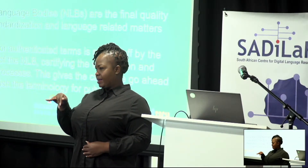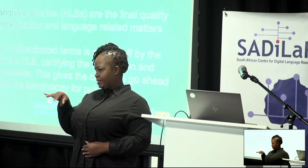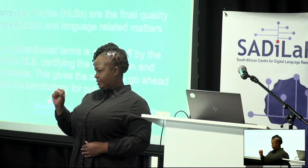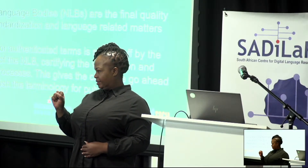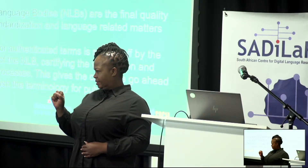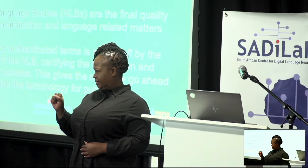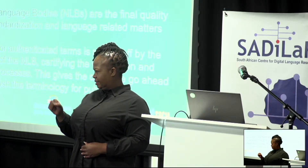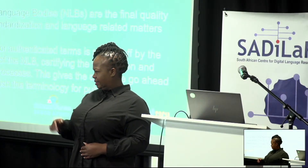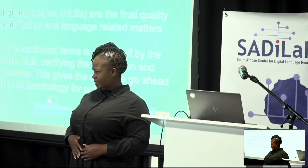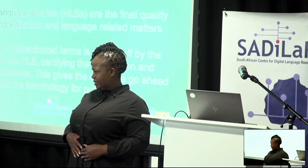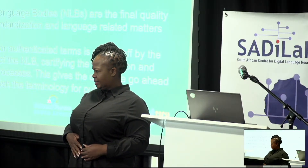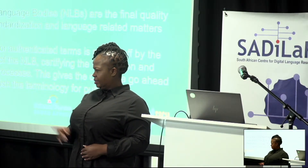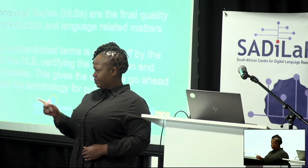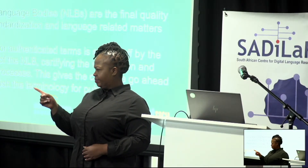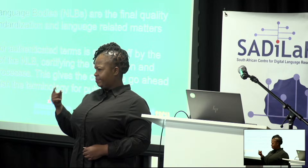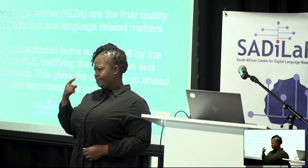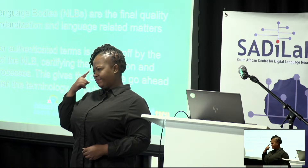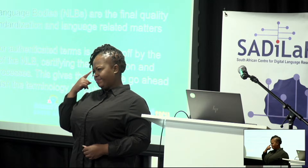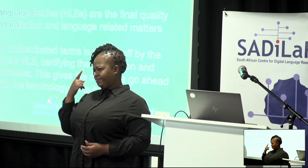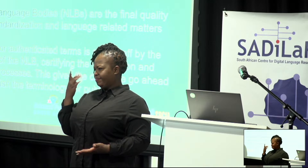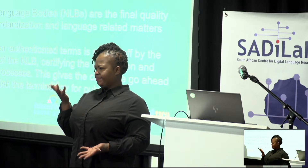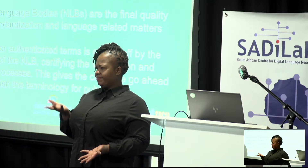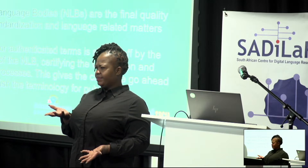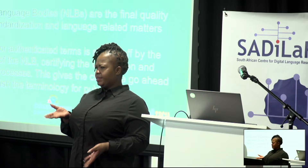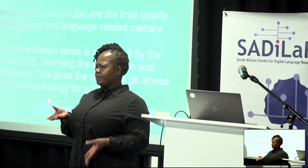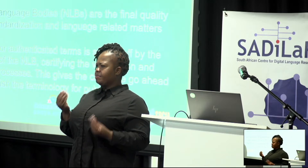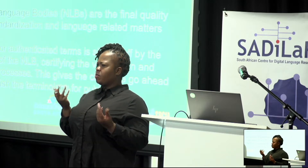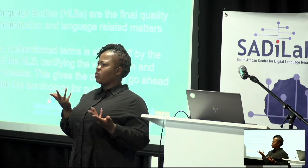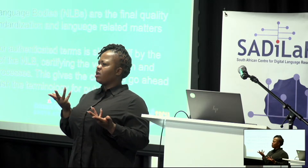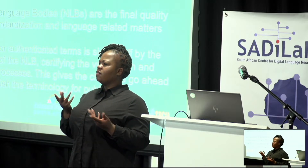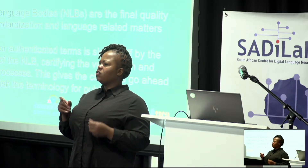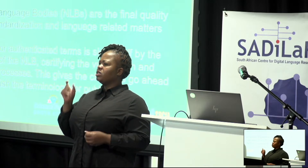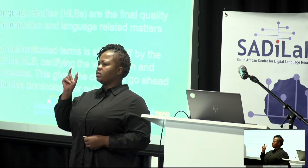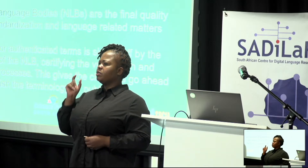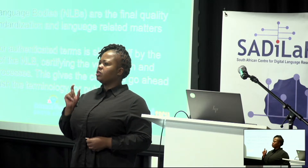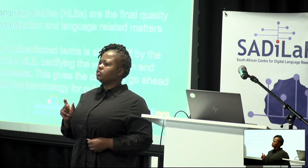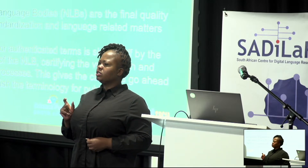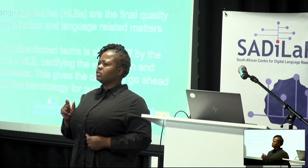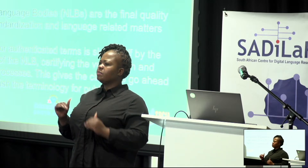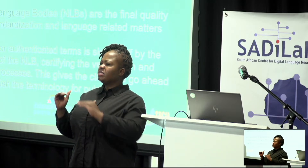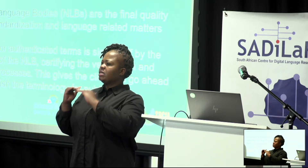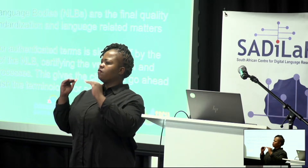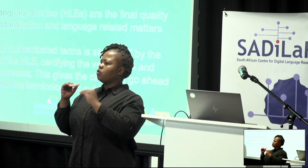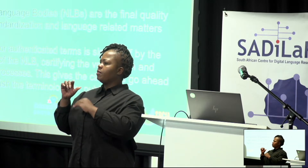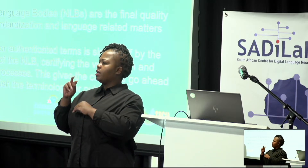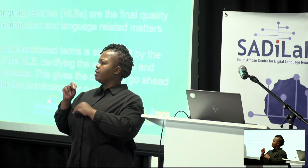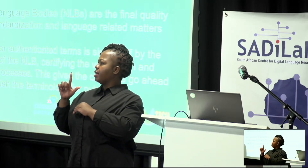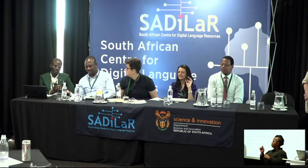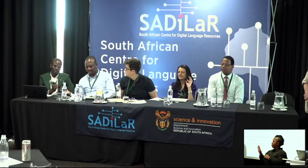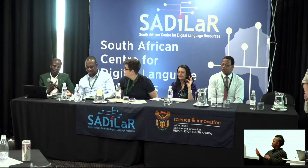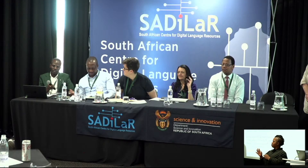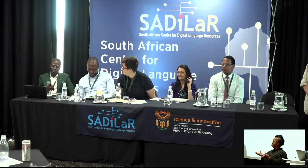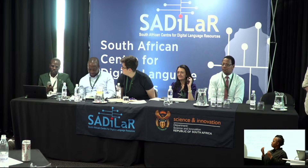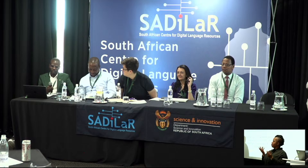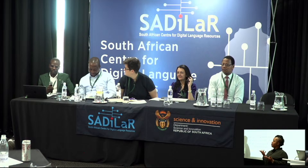Pius, where can one get hold of the terminology that has been standardized by the NLBs?